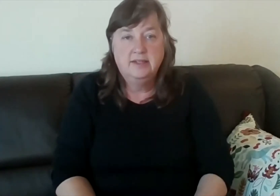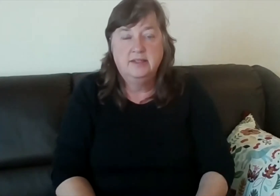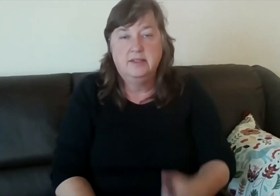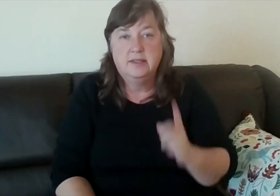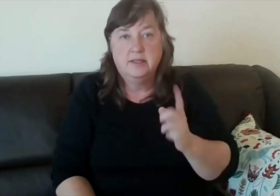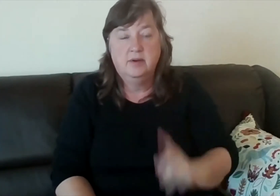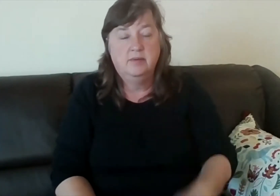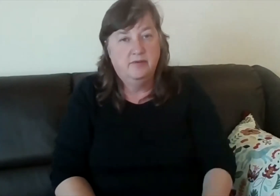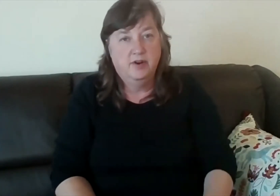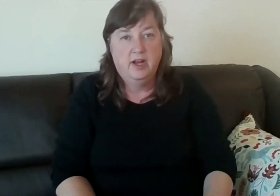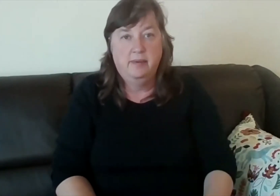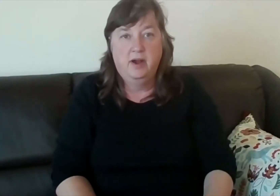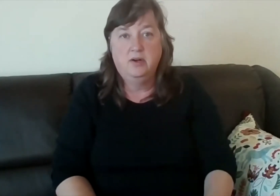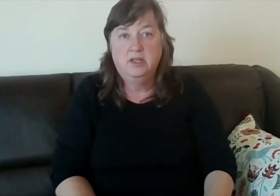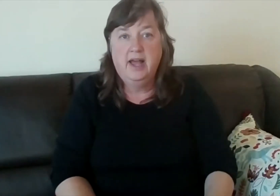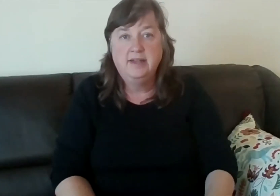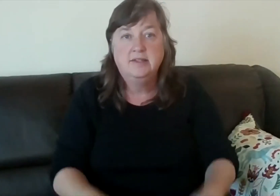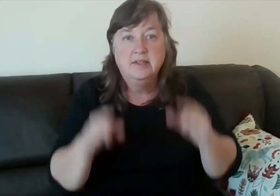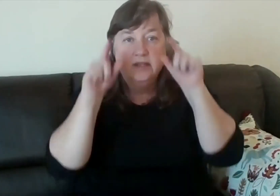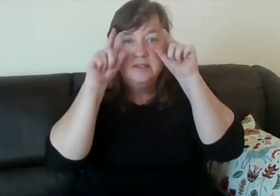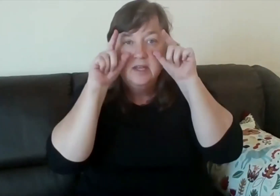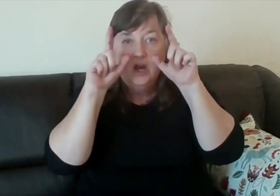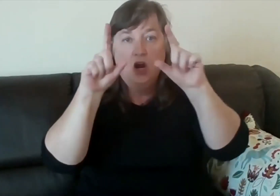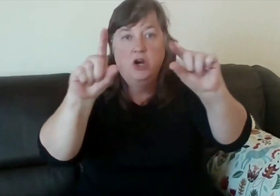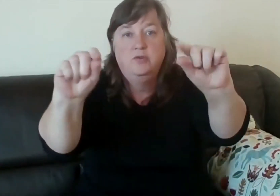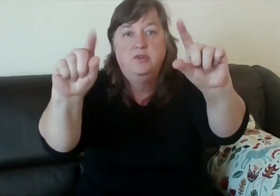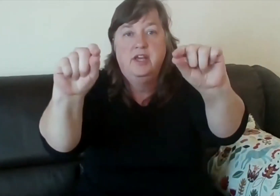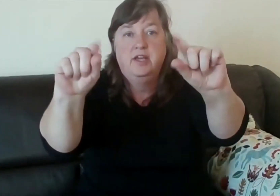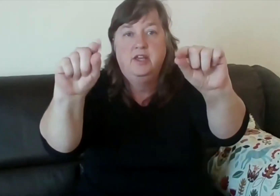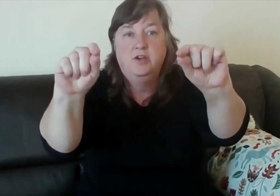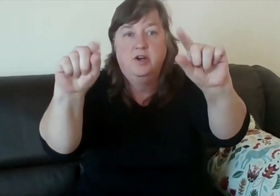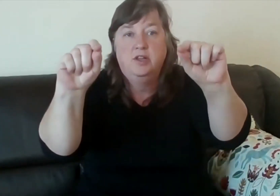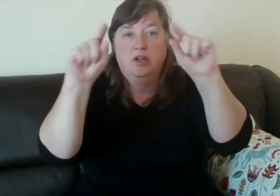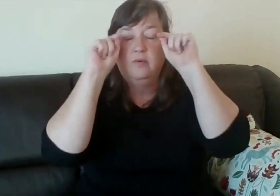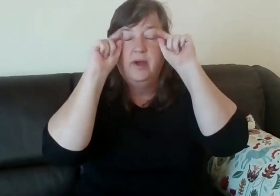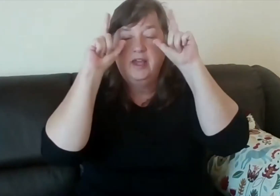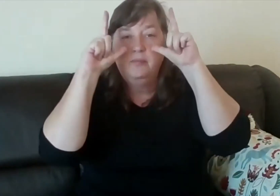Glasses, that's one I forgot about. Glasses are, you take your little wake up and